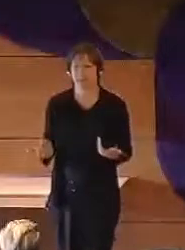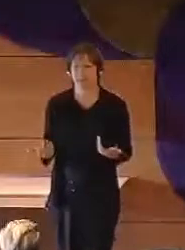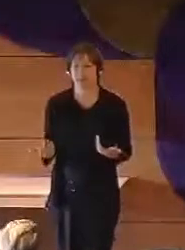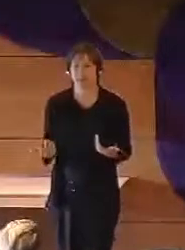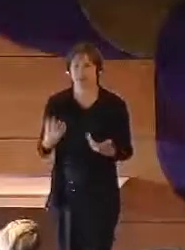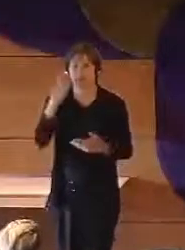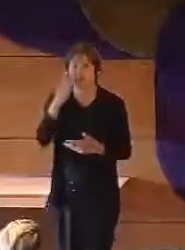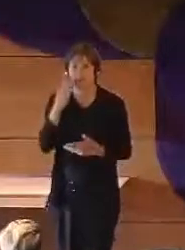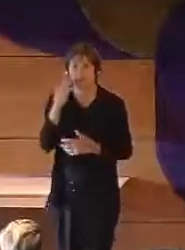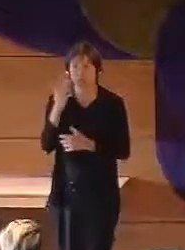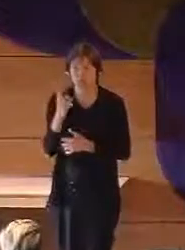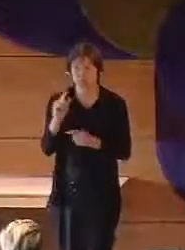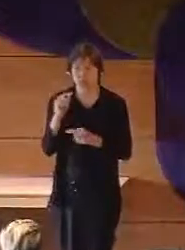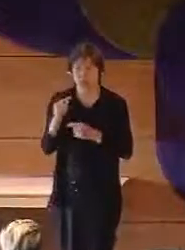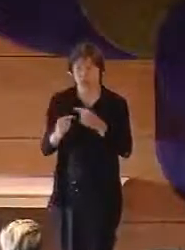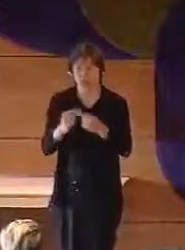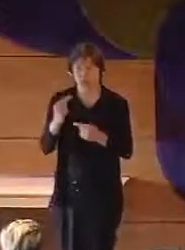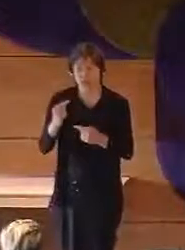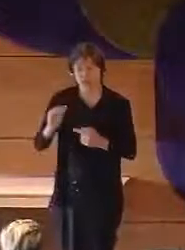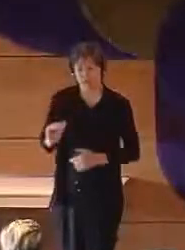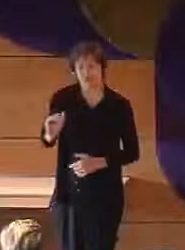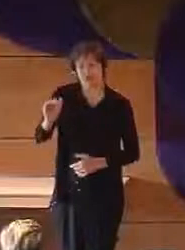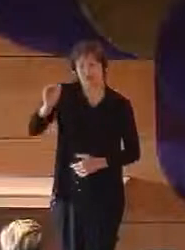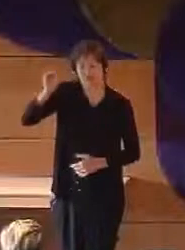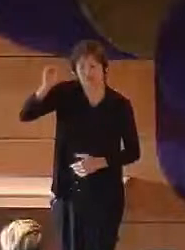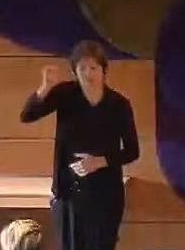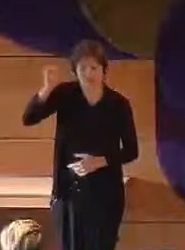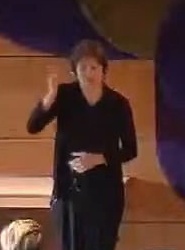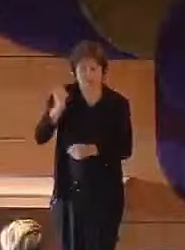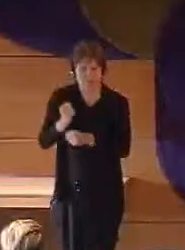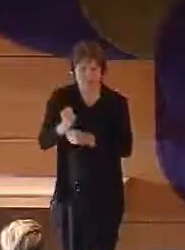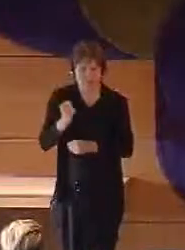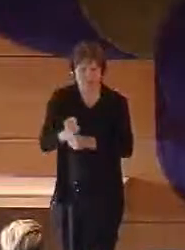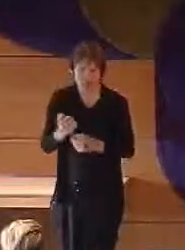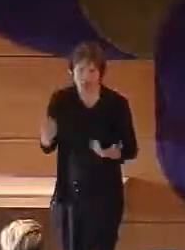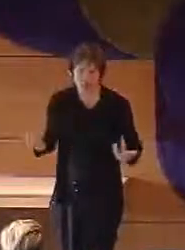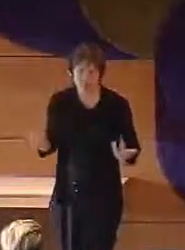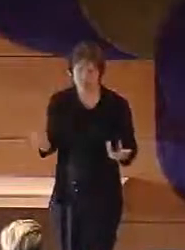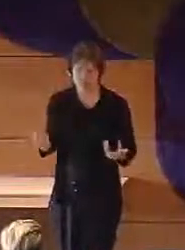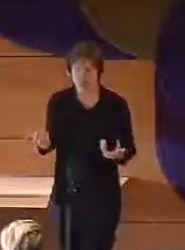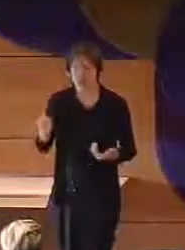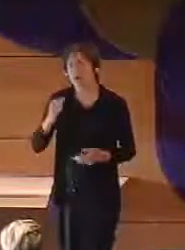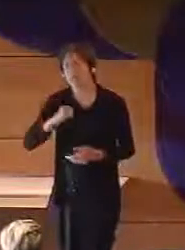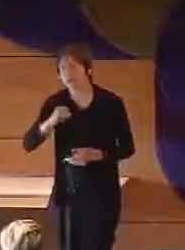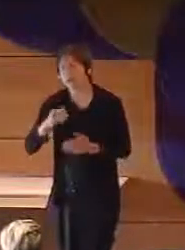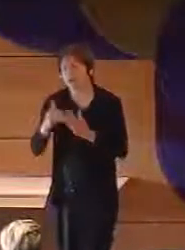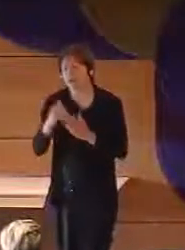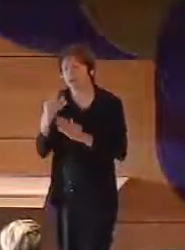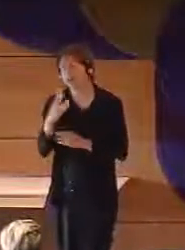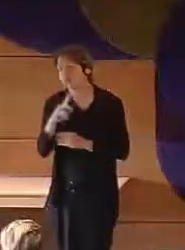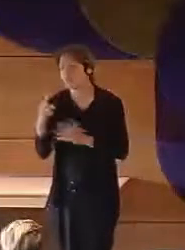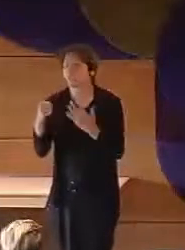In normal girls, they grow an average of about 5 to 6 centimeters. Okay? In boys,